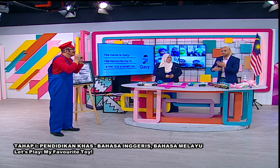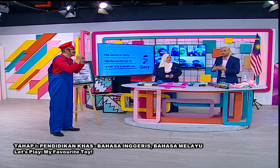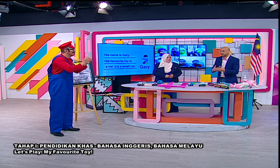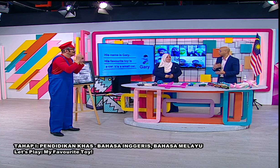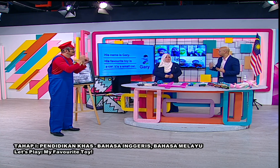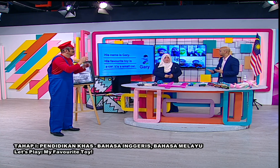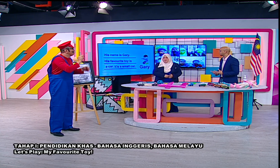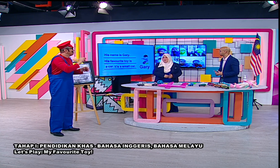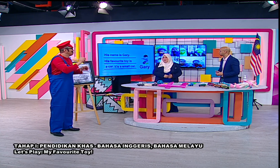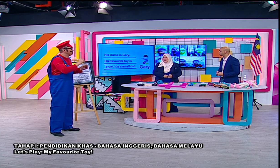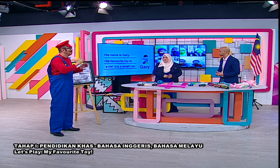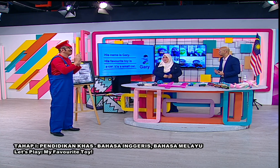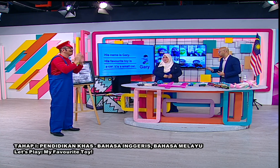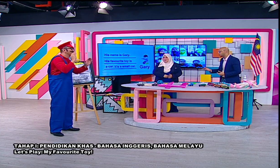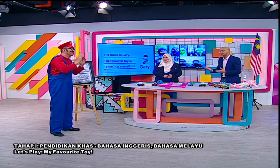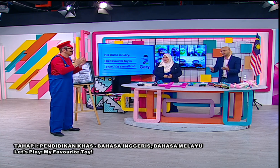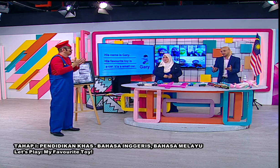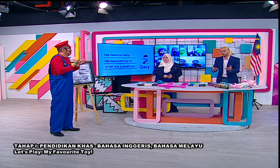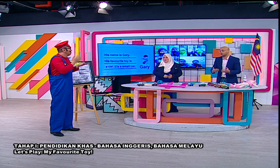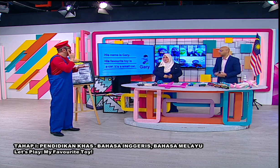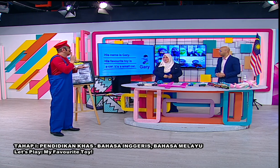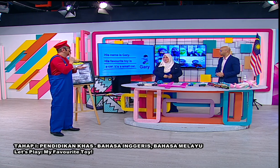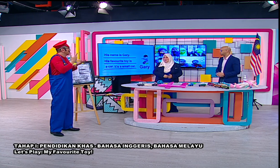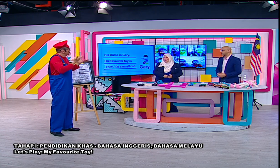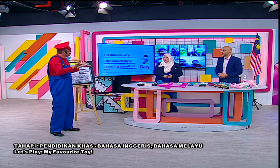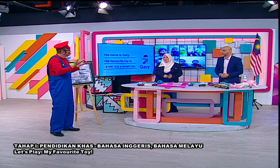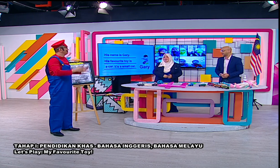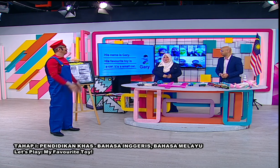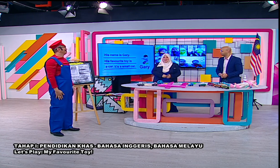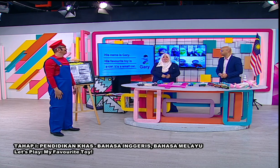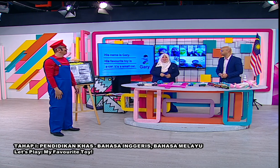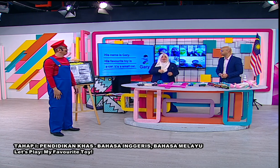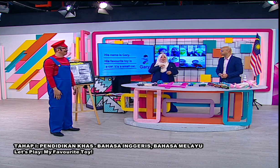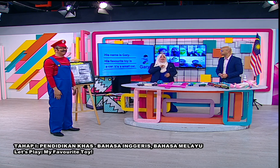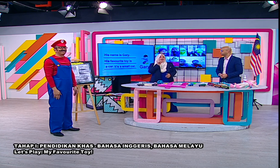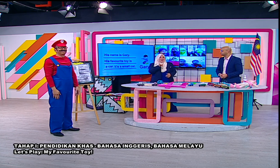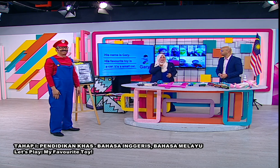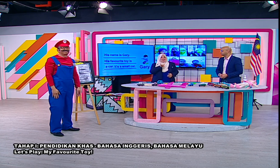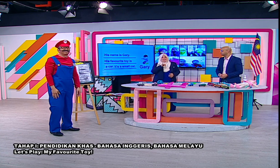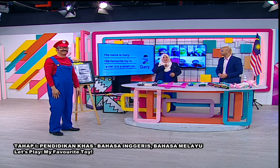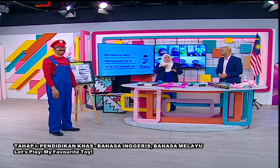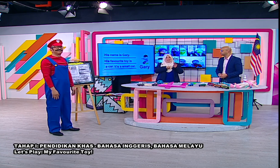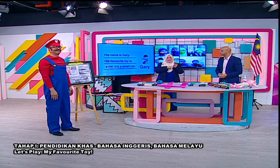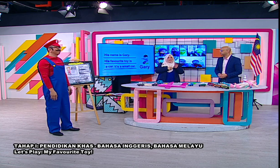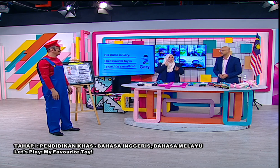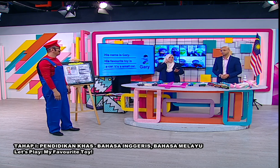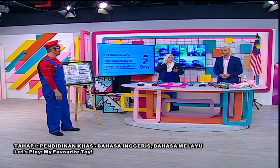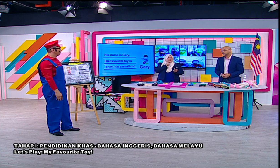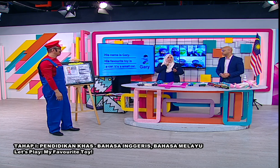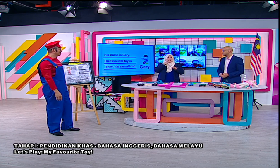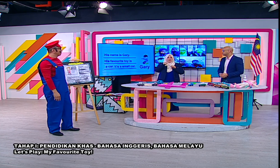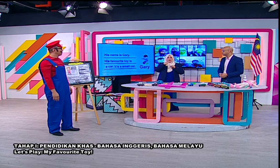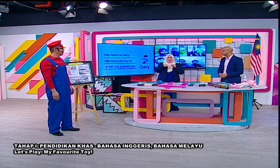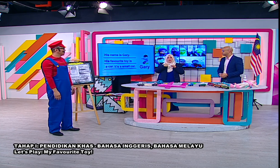to sign and communicating with you. Could you tell that to our friends who's watching right now? Yeah, yes. I